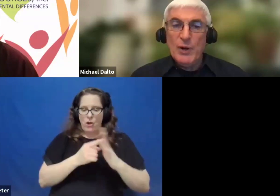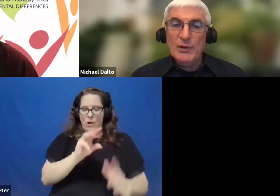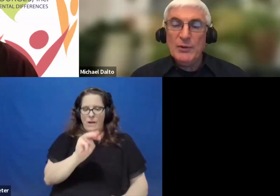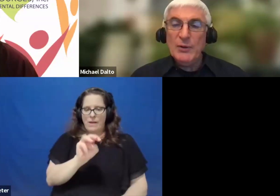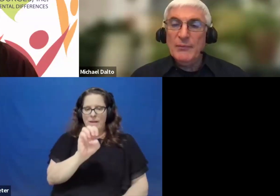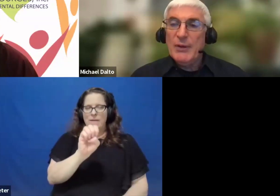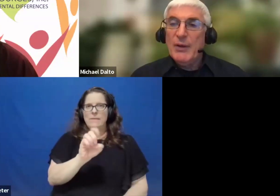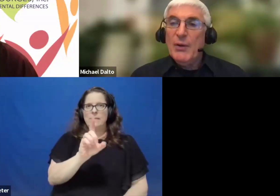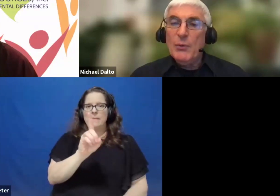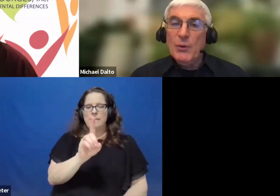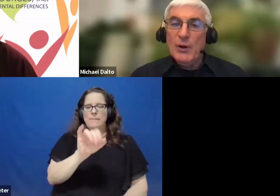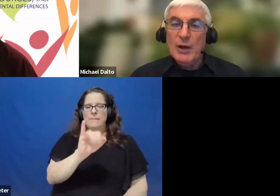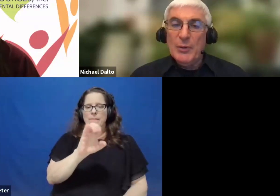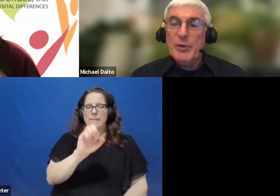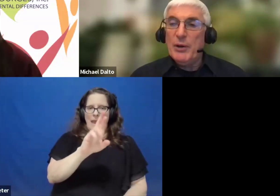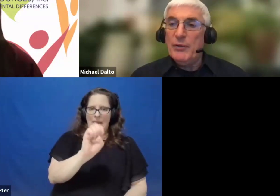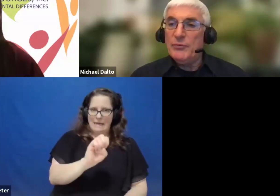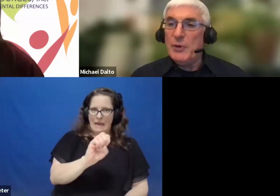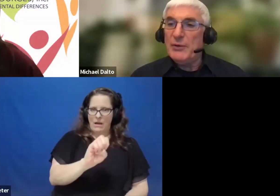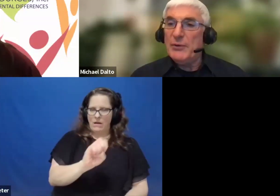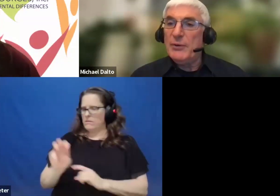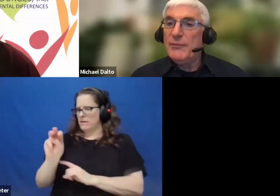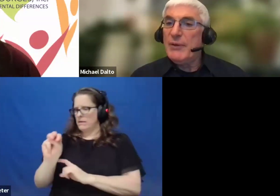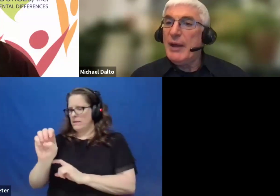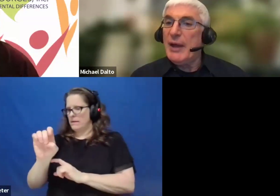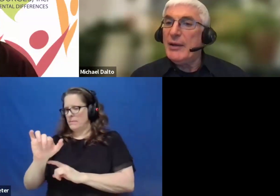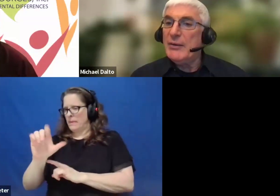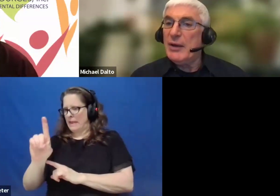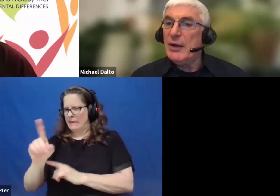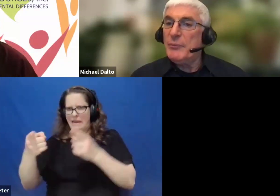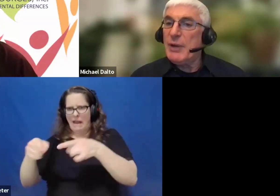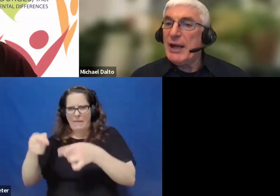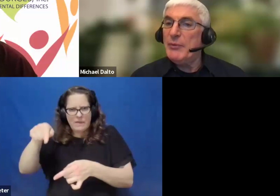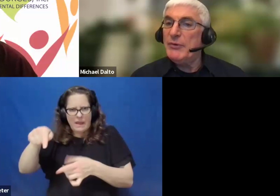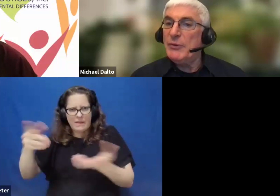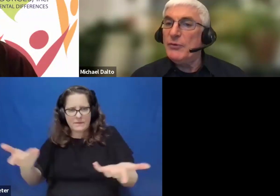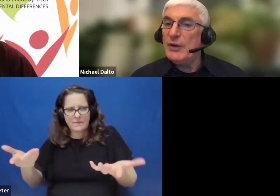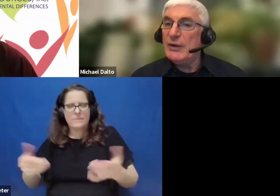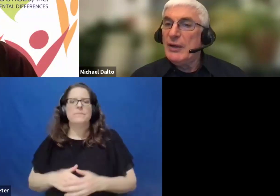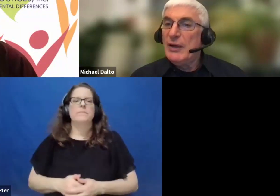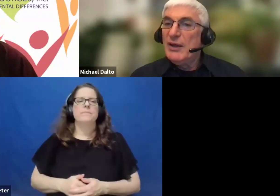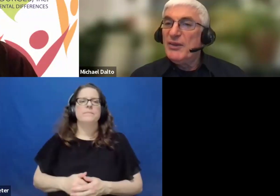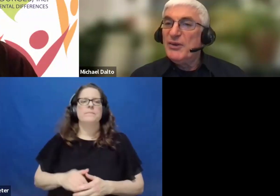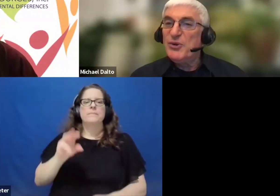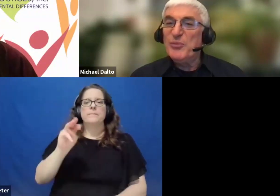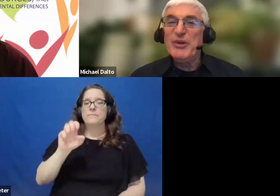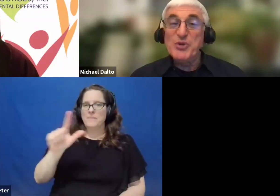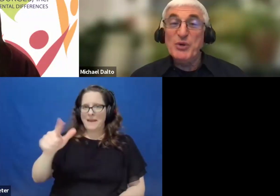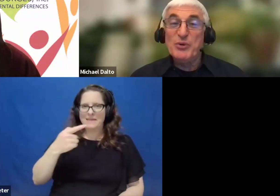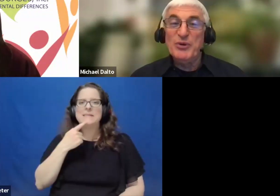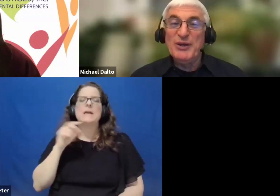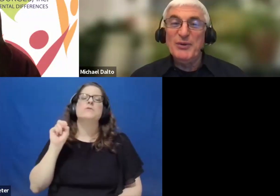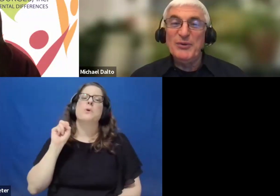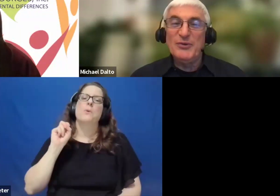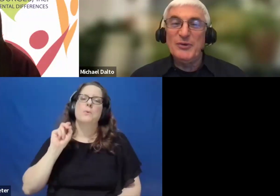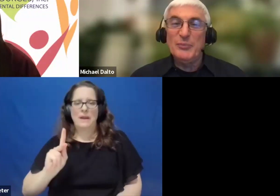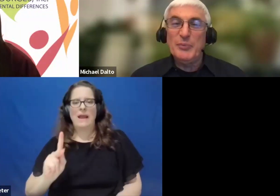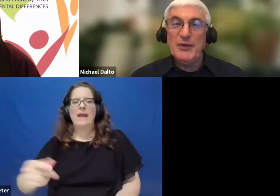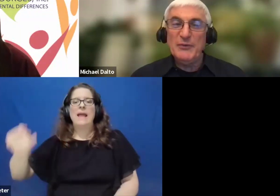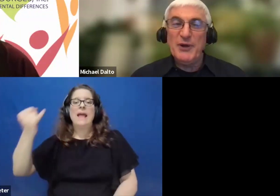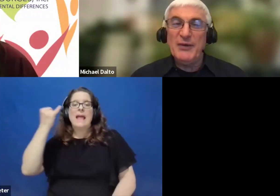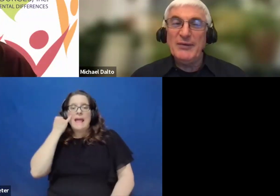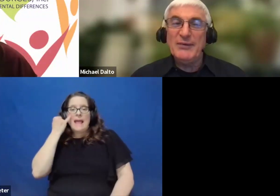own record or on a parent's record, and Pam is using the term that's generally used